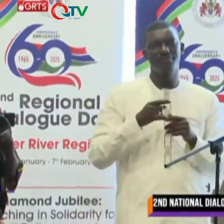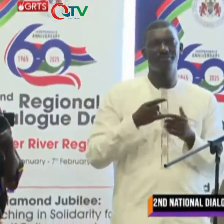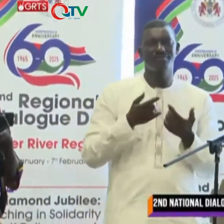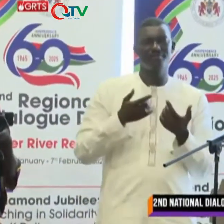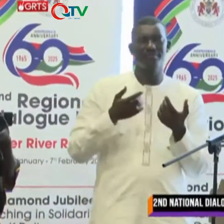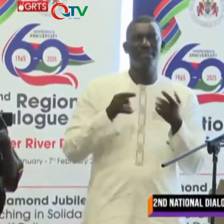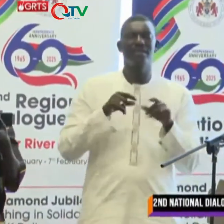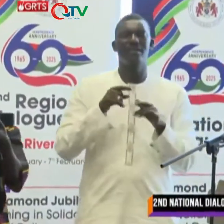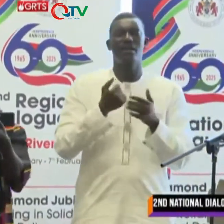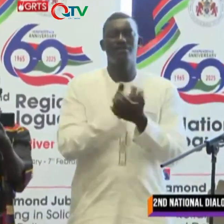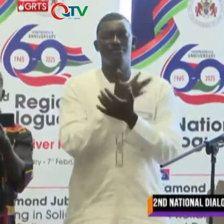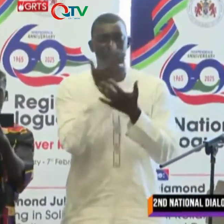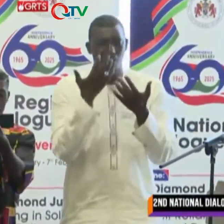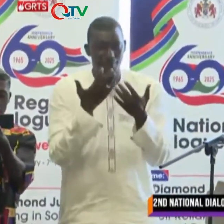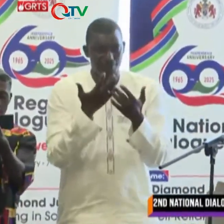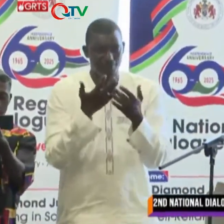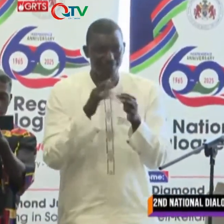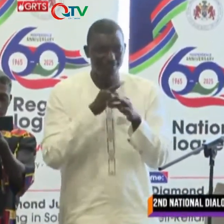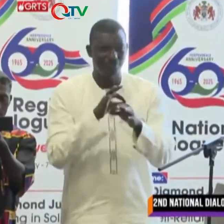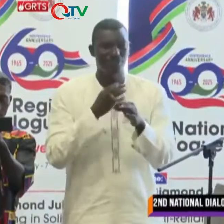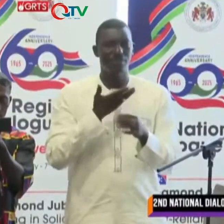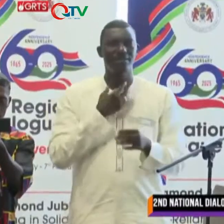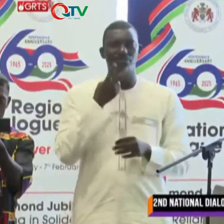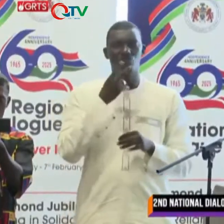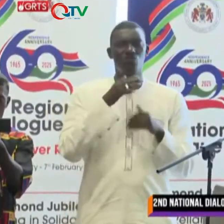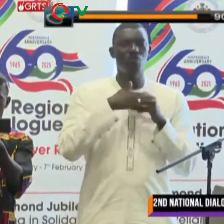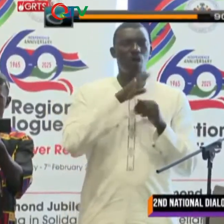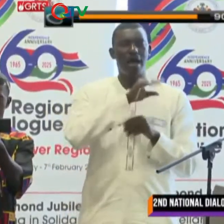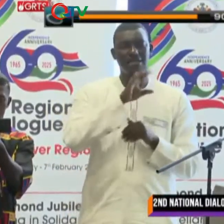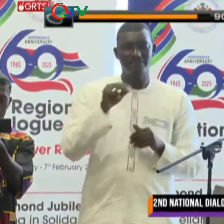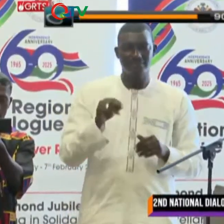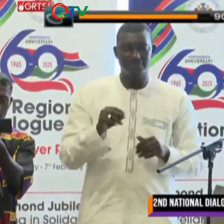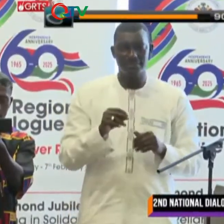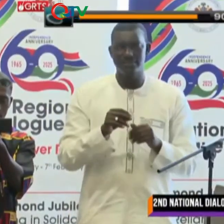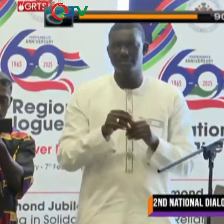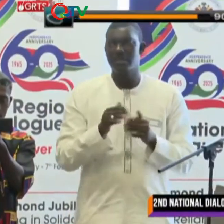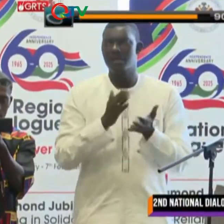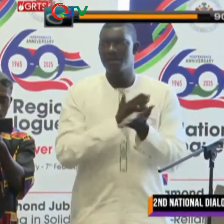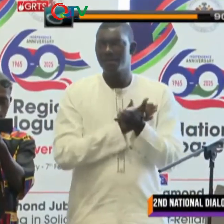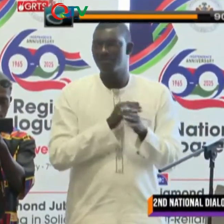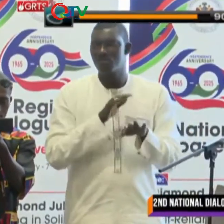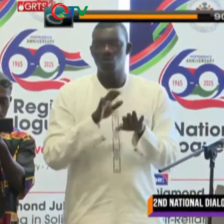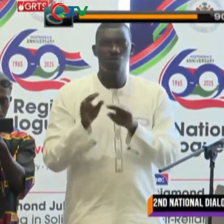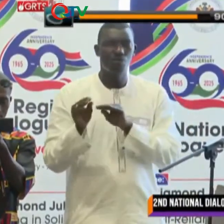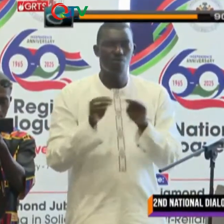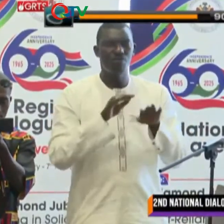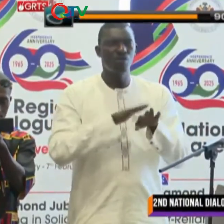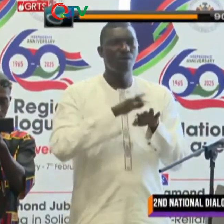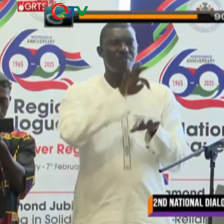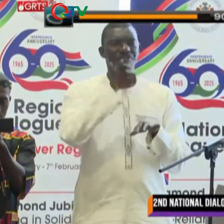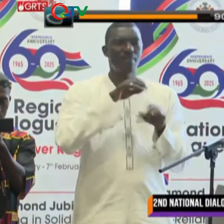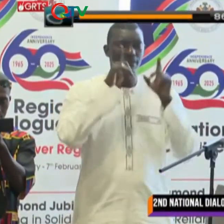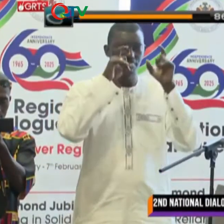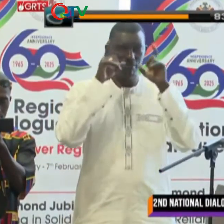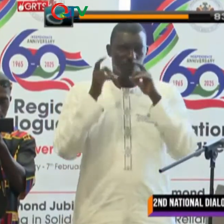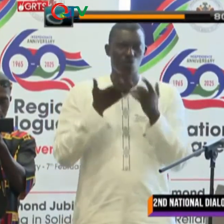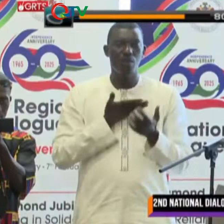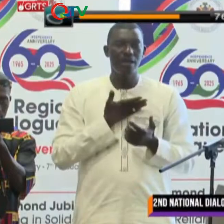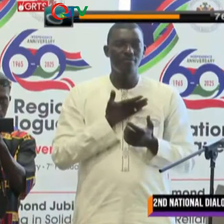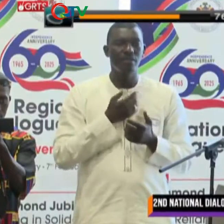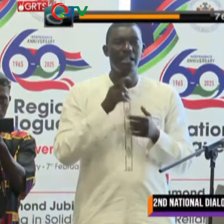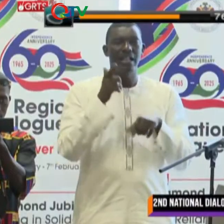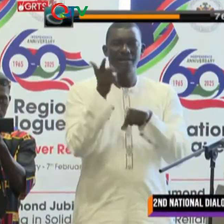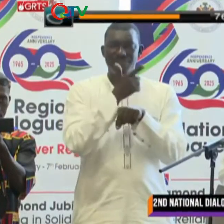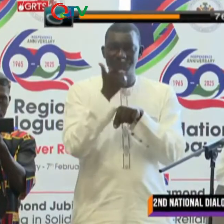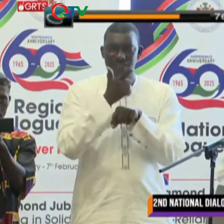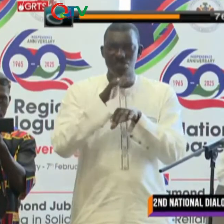and commonalities. We have two more activities lined up before going on for a family photo outside. We'll have video